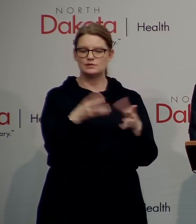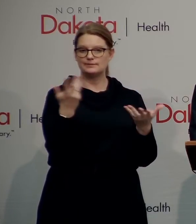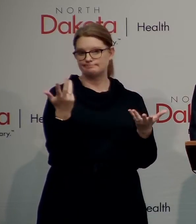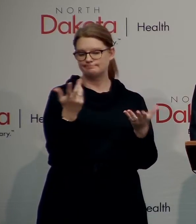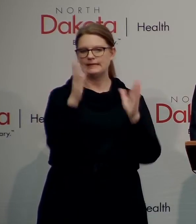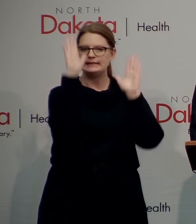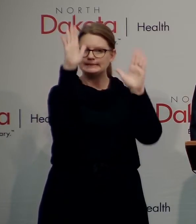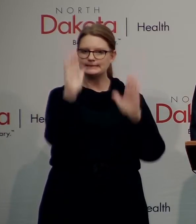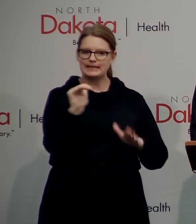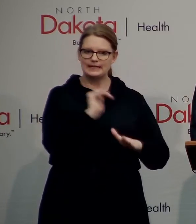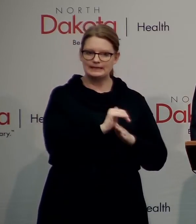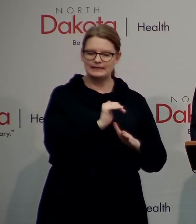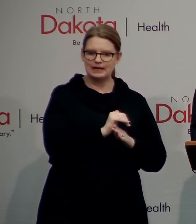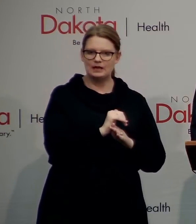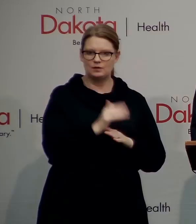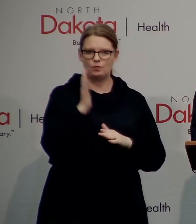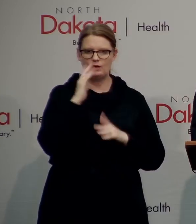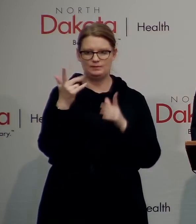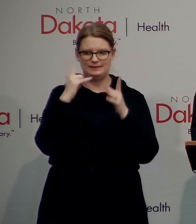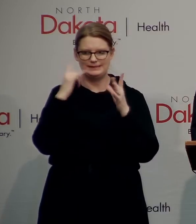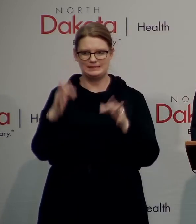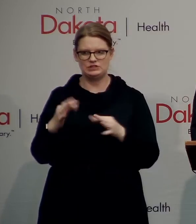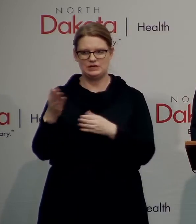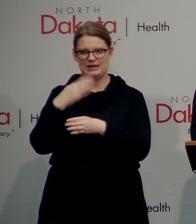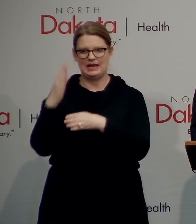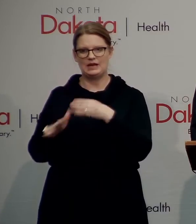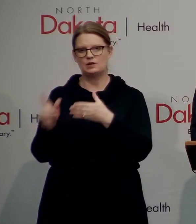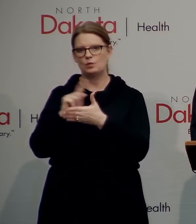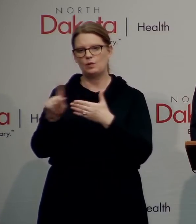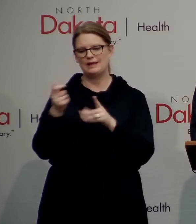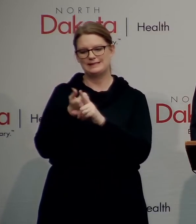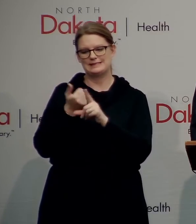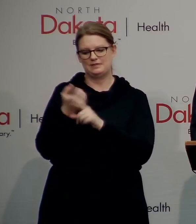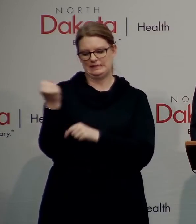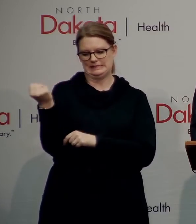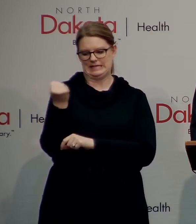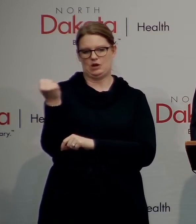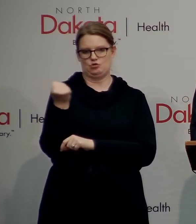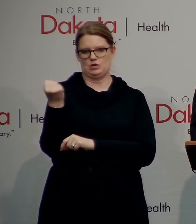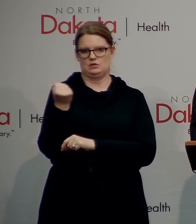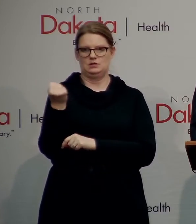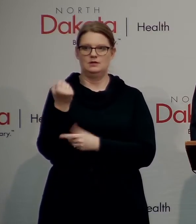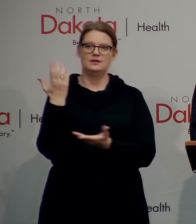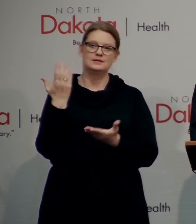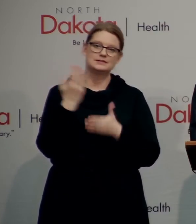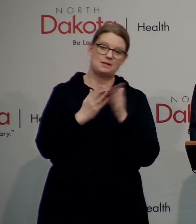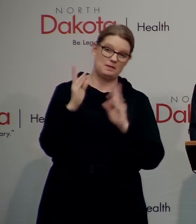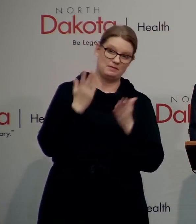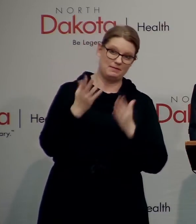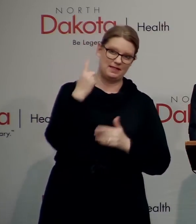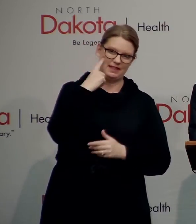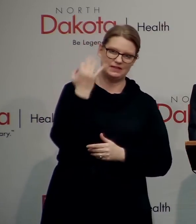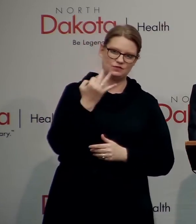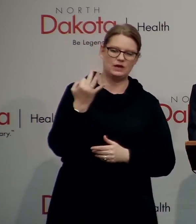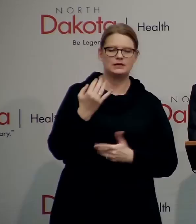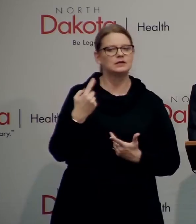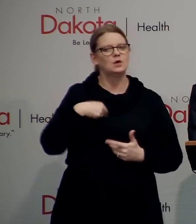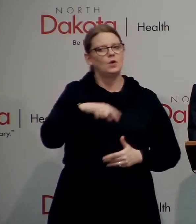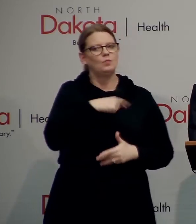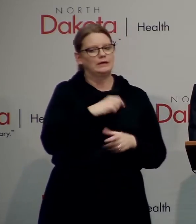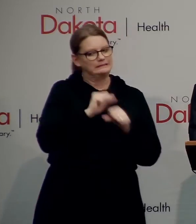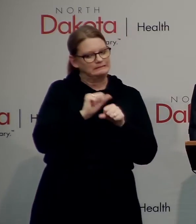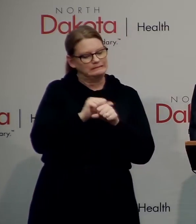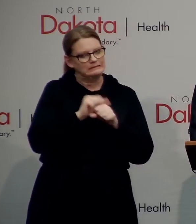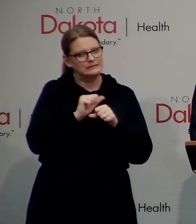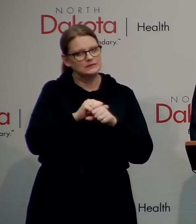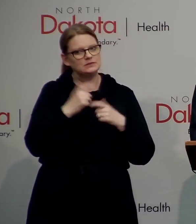on Sunday night that we would make a decision by end of the week. Technically, that's Saturday. Some might think that's Friday. We're working hard to be able to provide